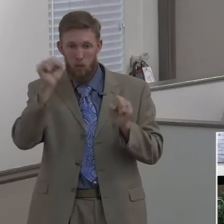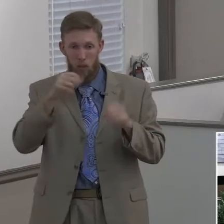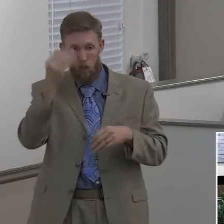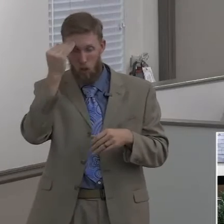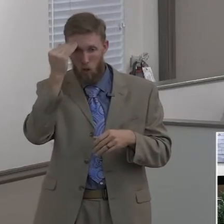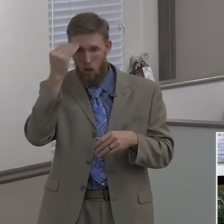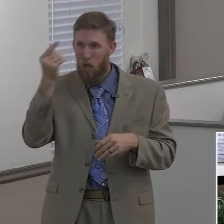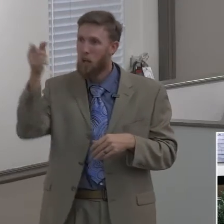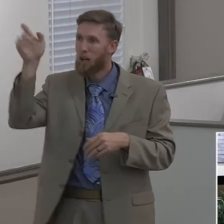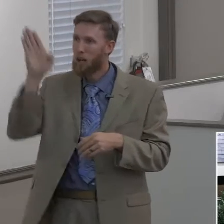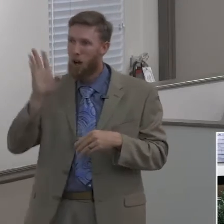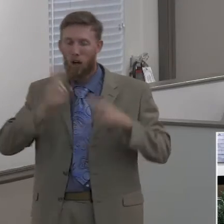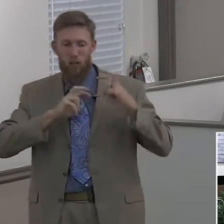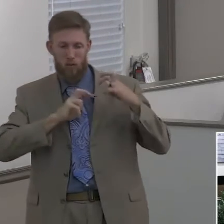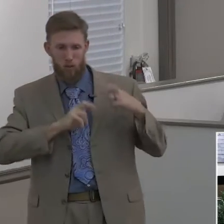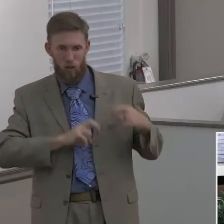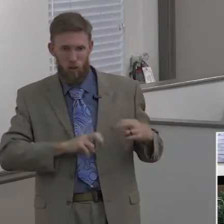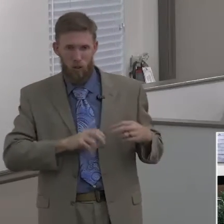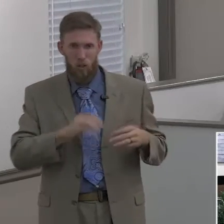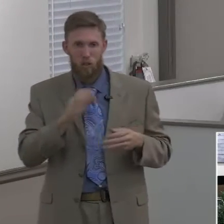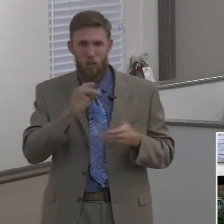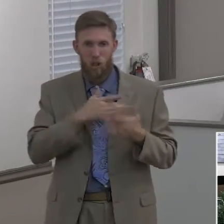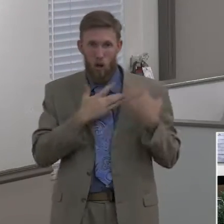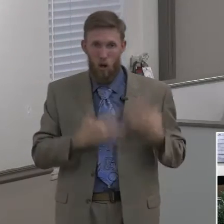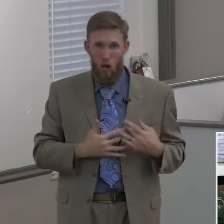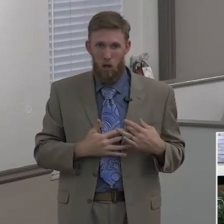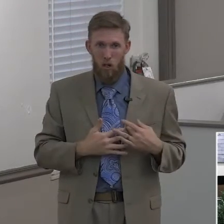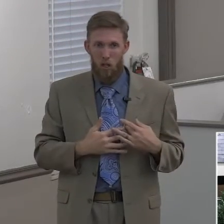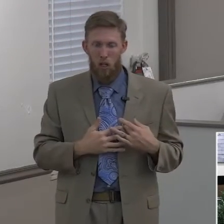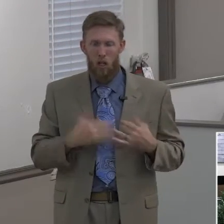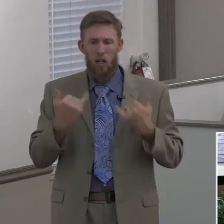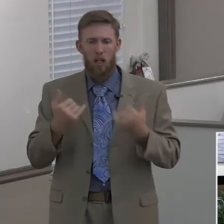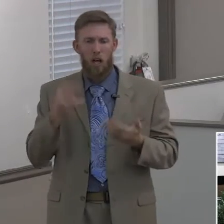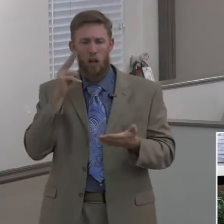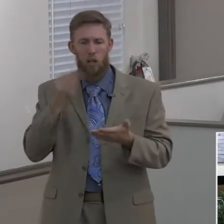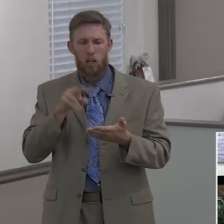Now turn over to 1 Corinthians chapter 2.